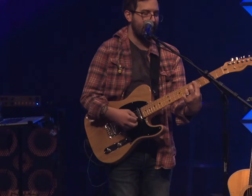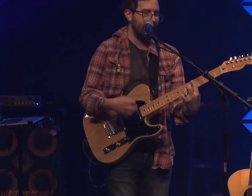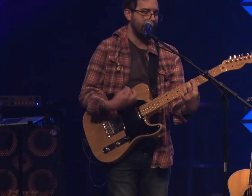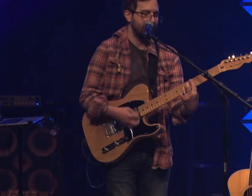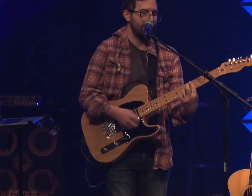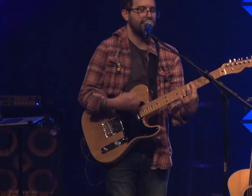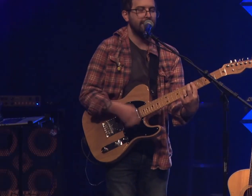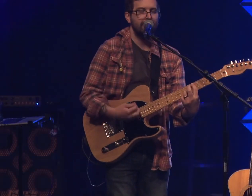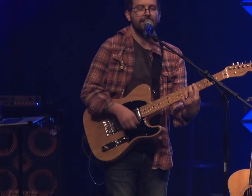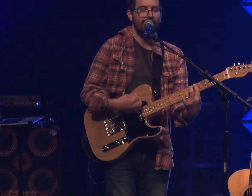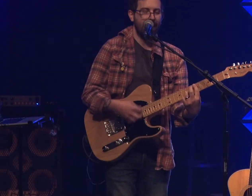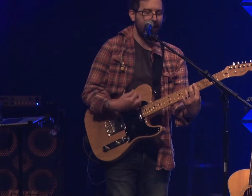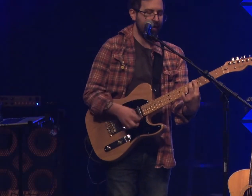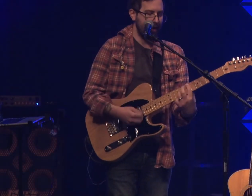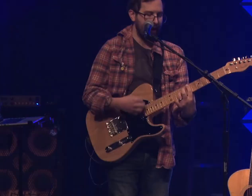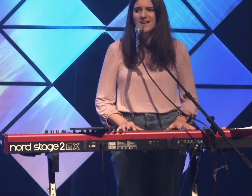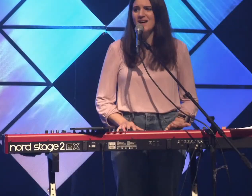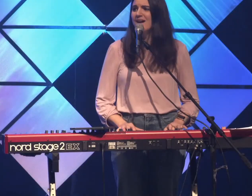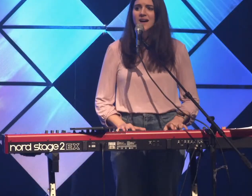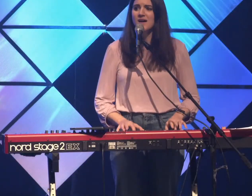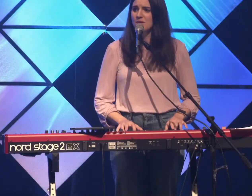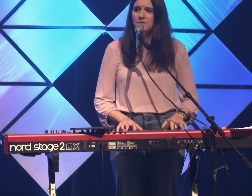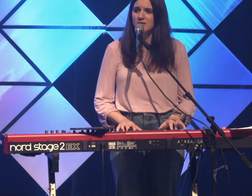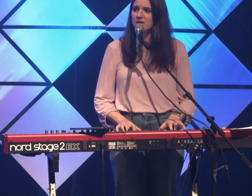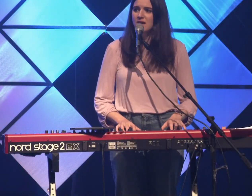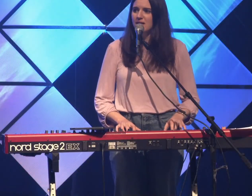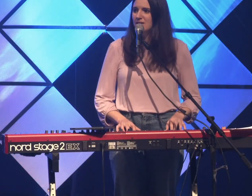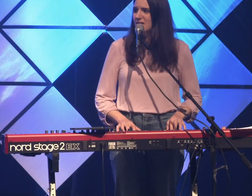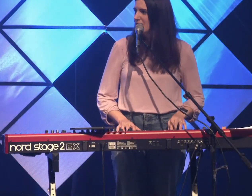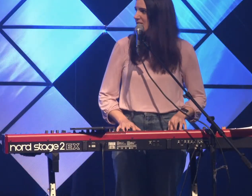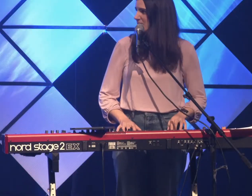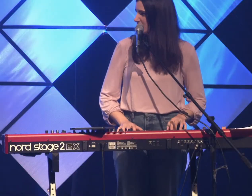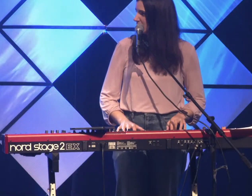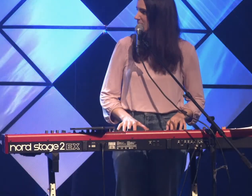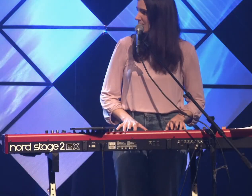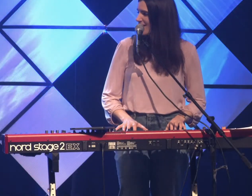yeah, yeah, yeah, yeah, ooh,